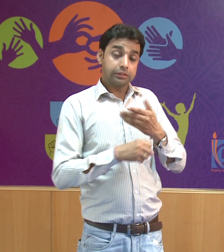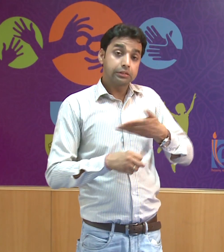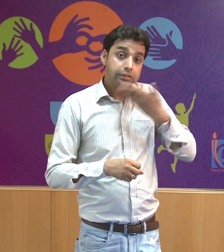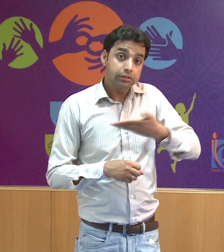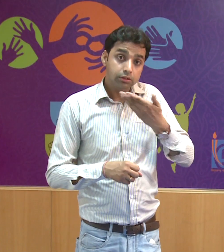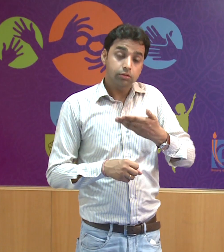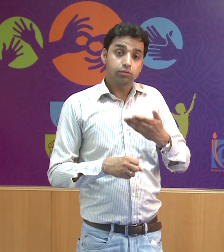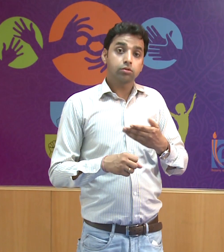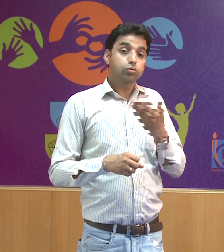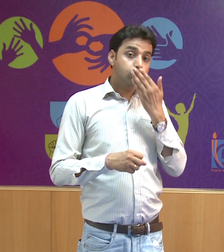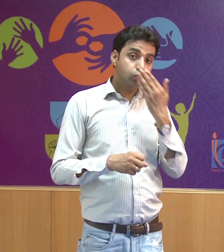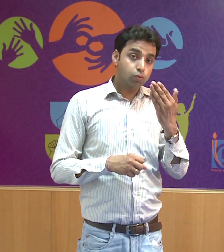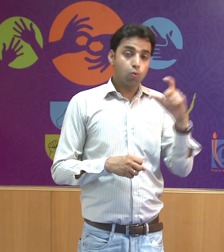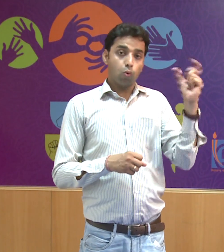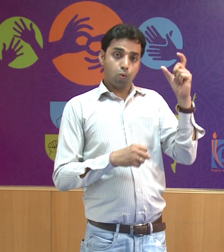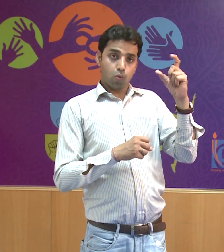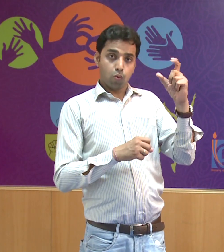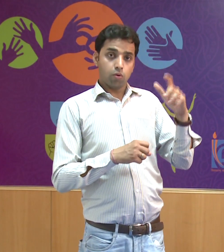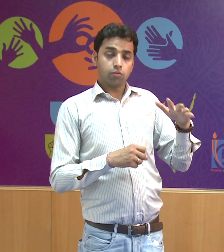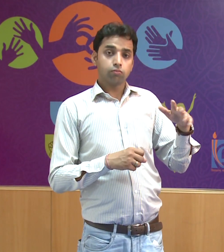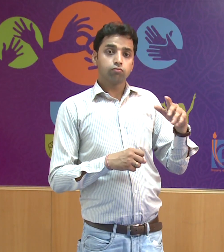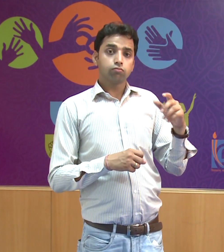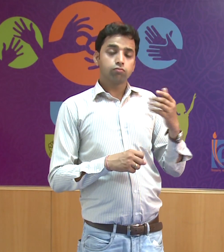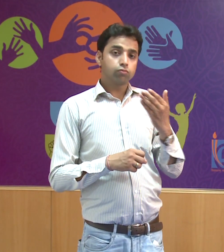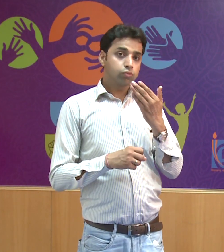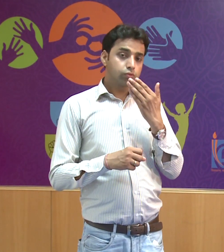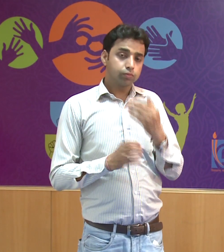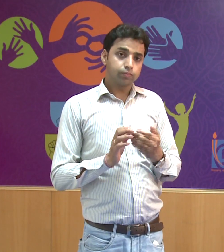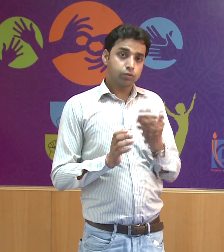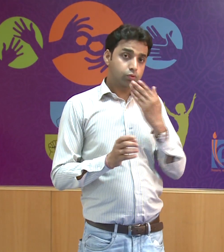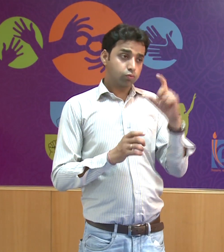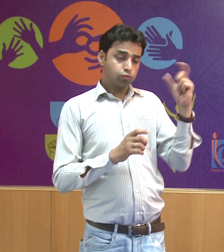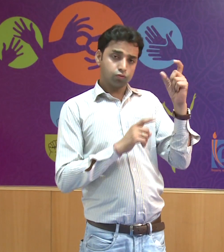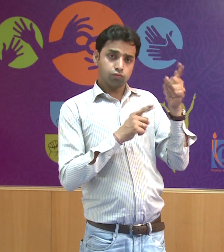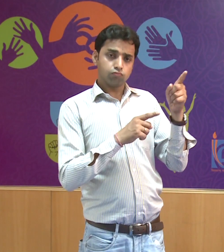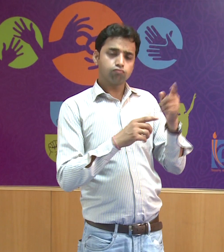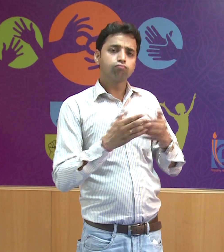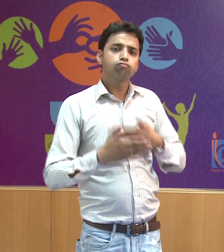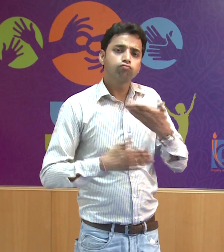schools and colleges as they needed people to work on lower